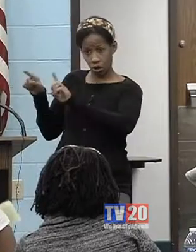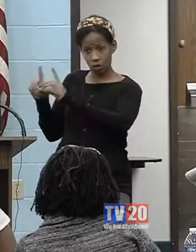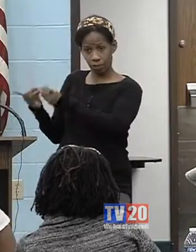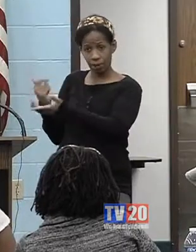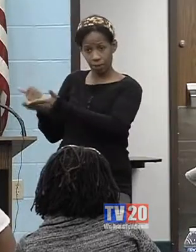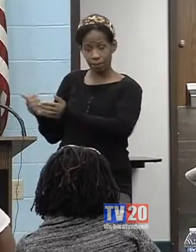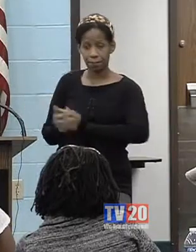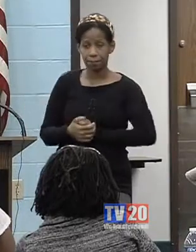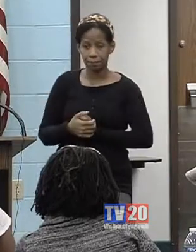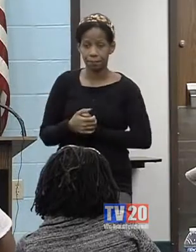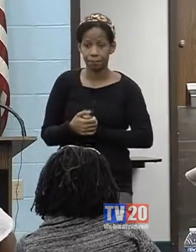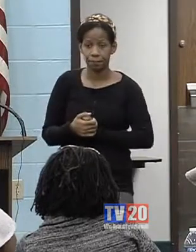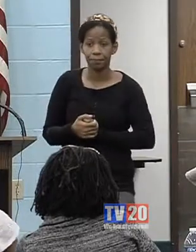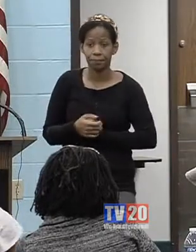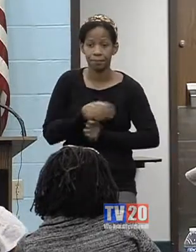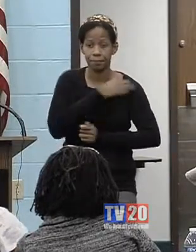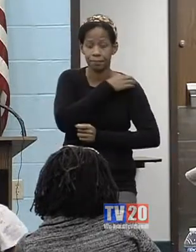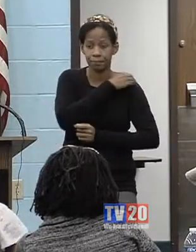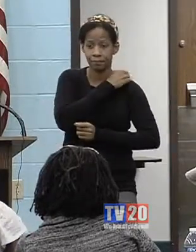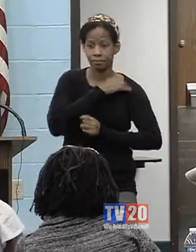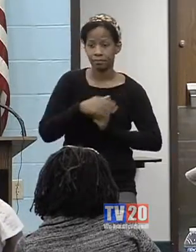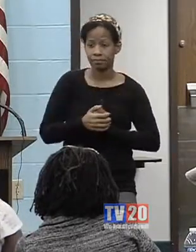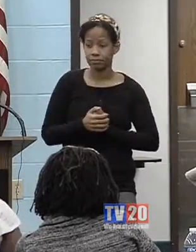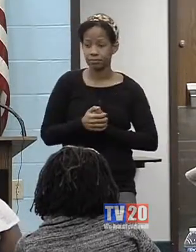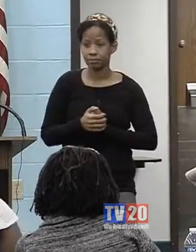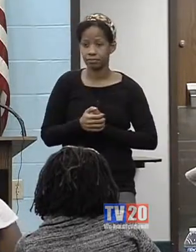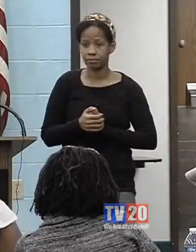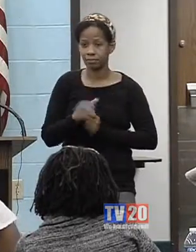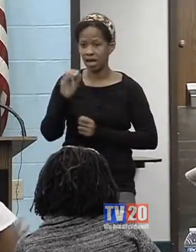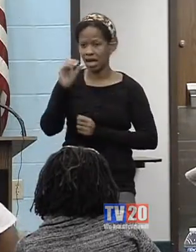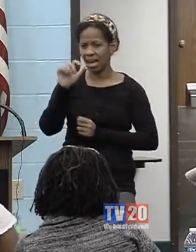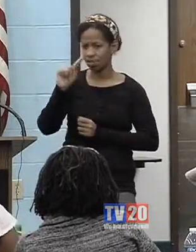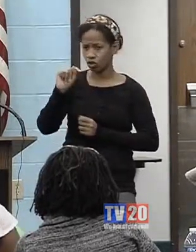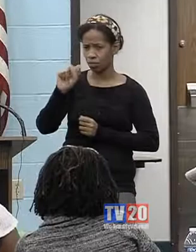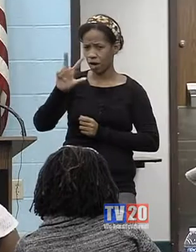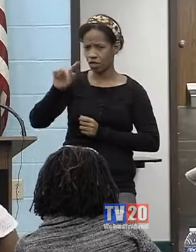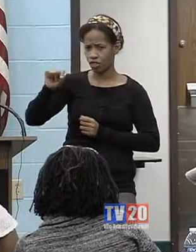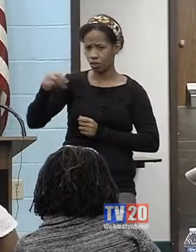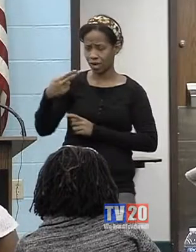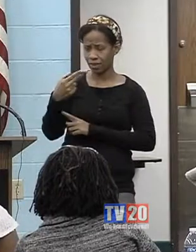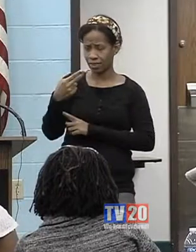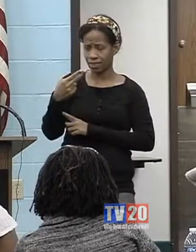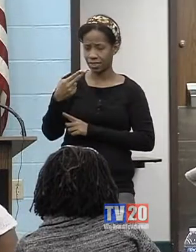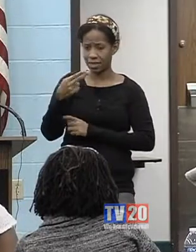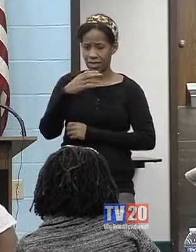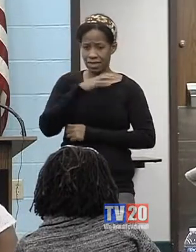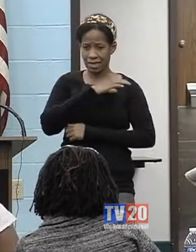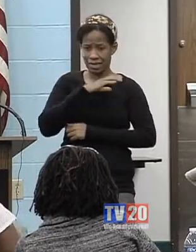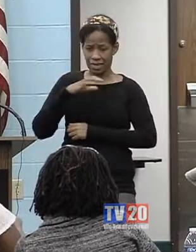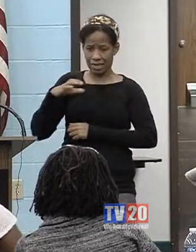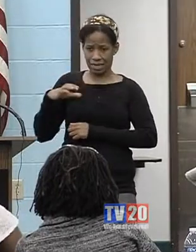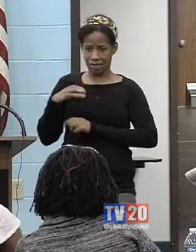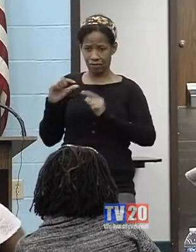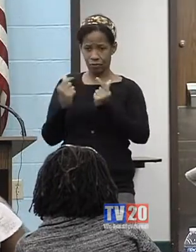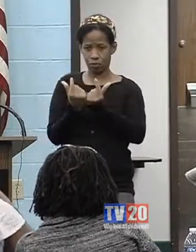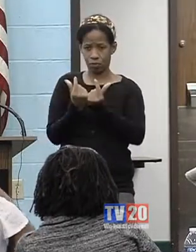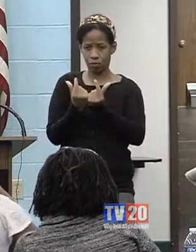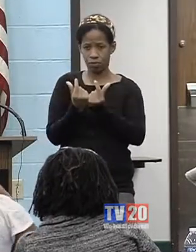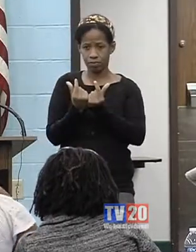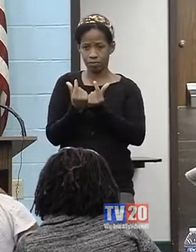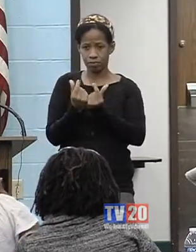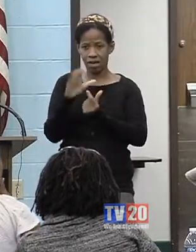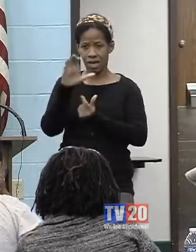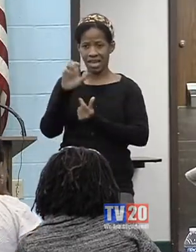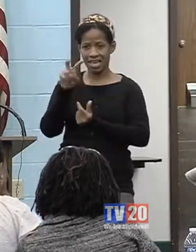Aging. For fun, I want to invite you on October 30th, on behalf of the Cleveland Clergy Alliance, to